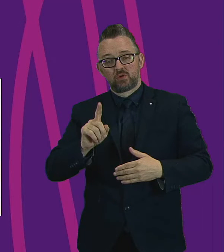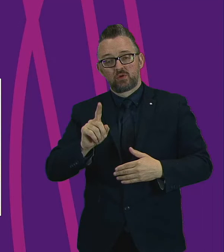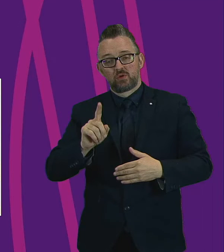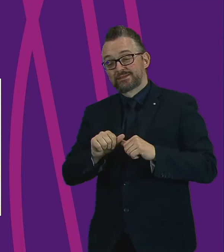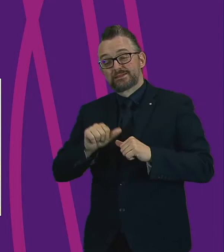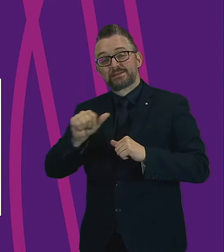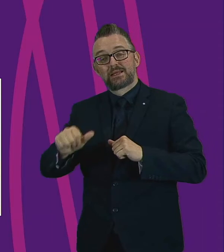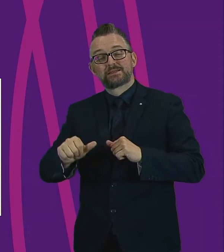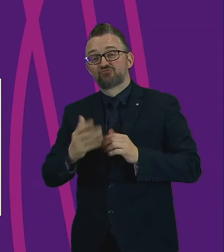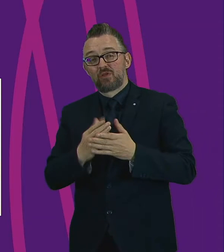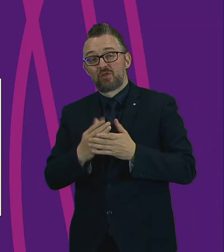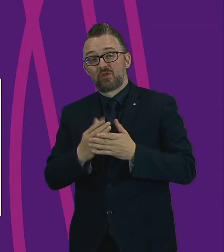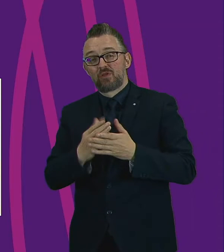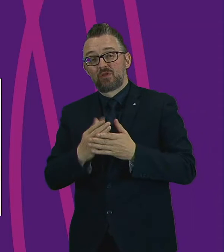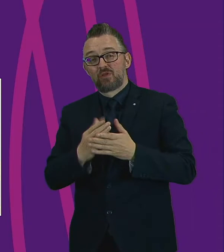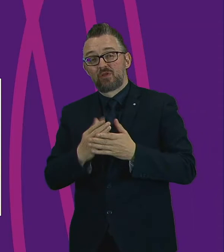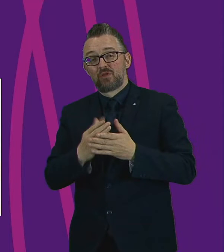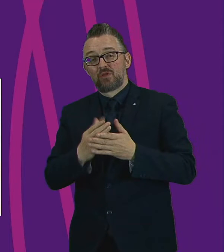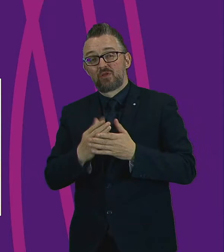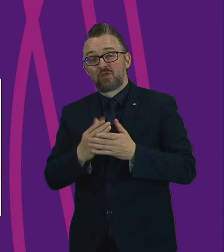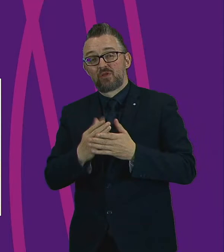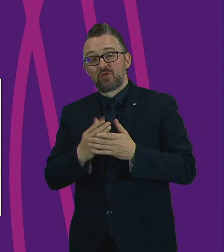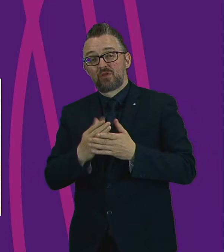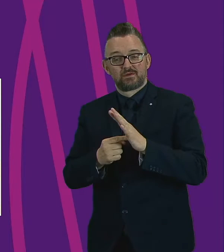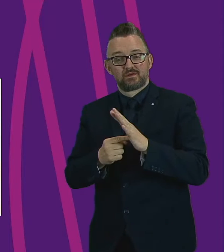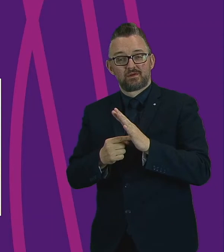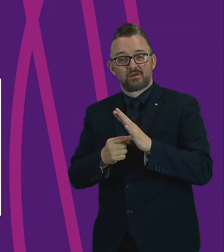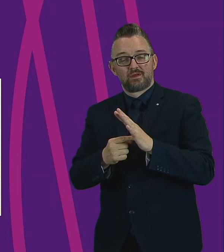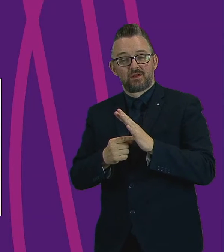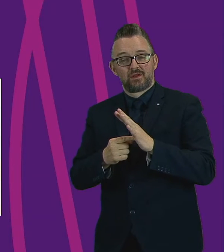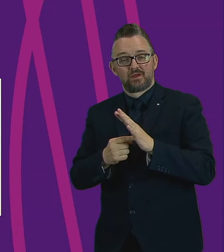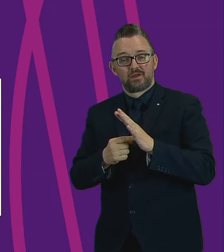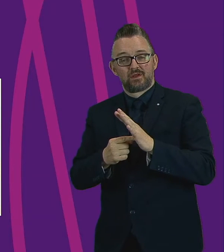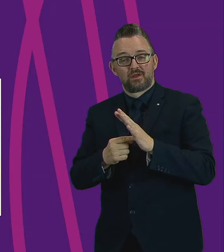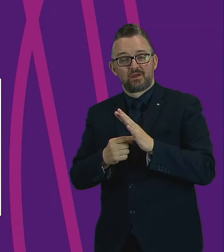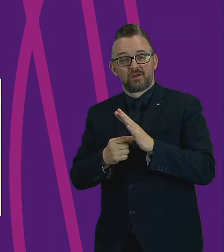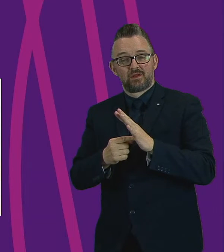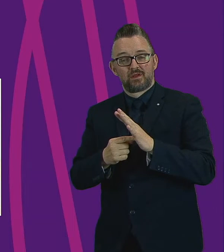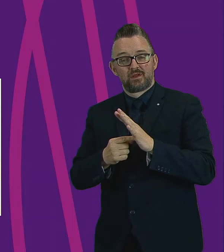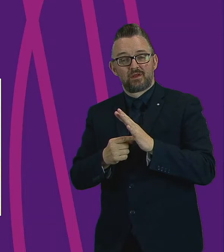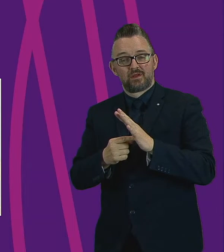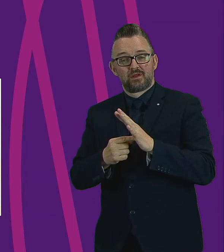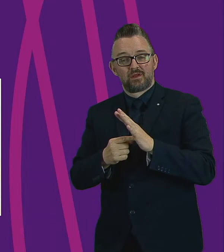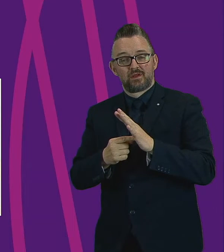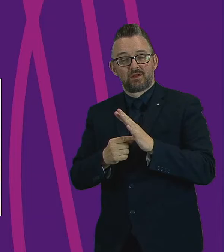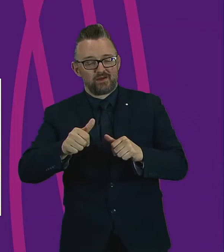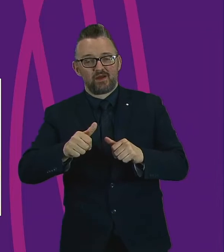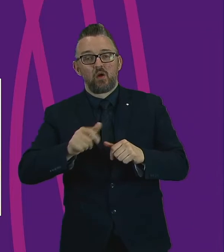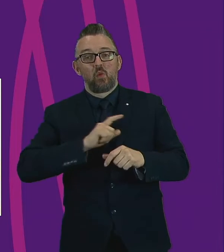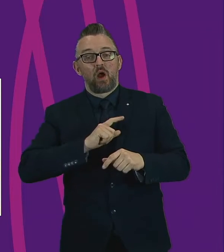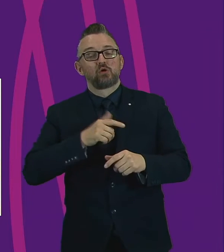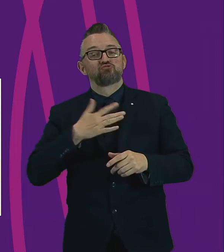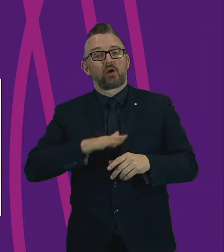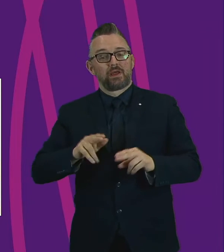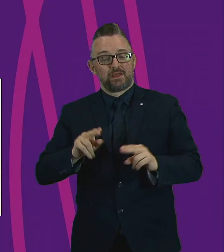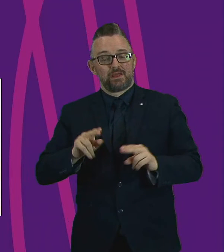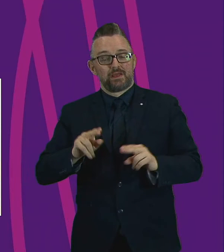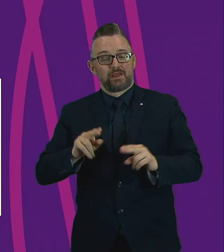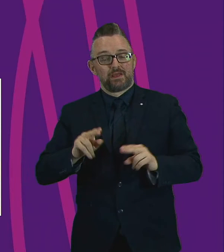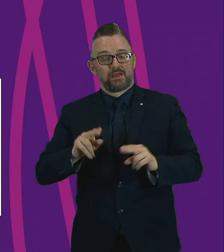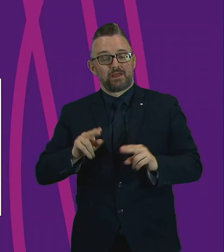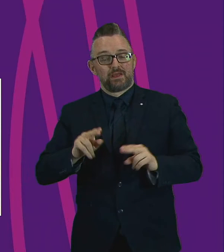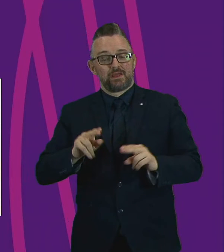may only be identifiable some years after they were taken. The immediate concern of government is to minimise harm to